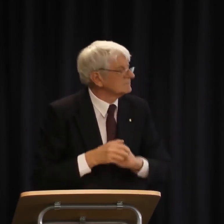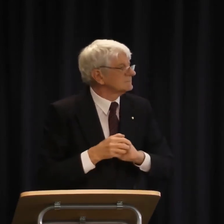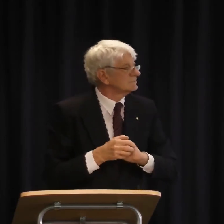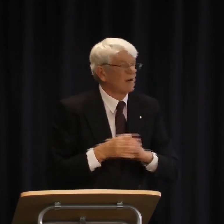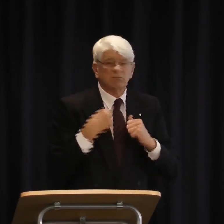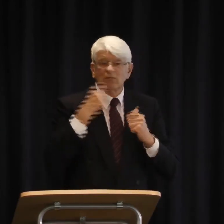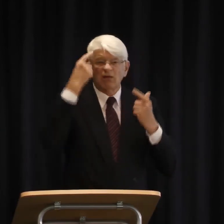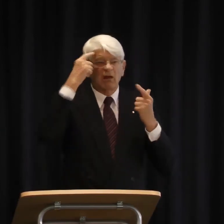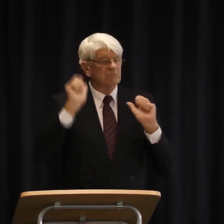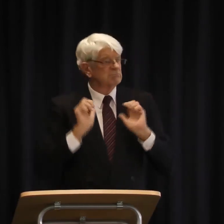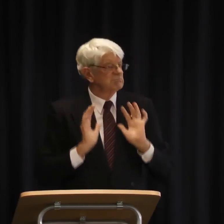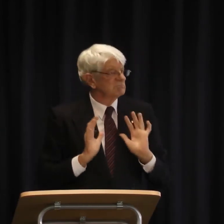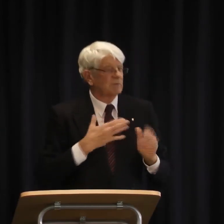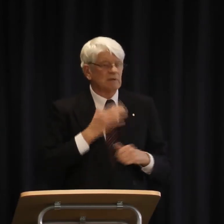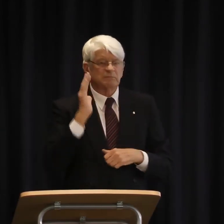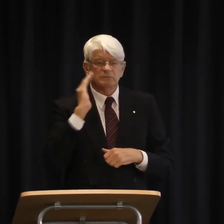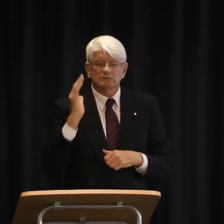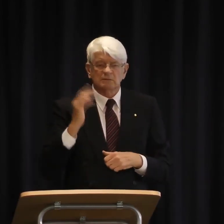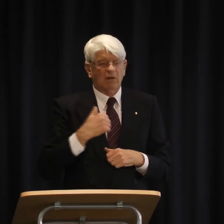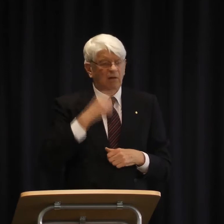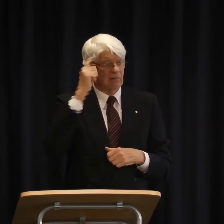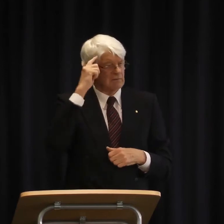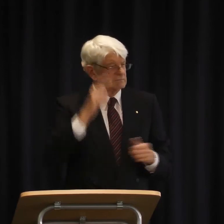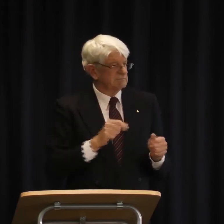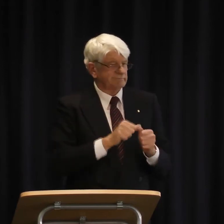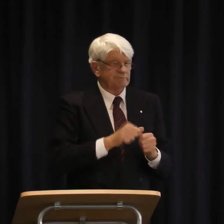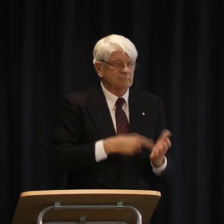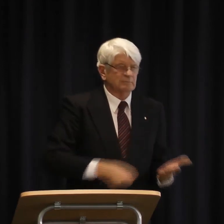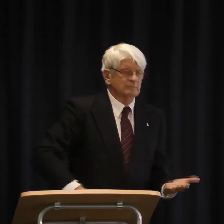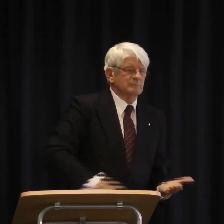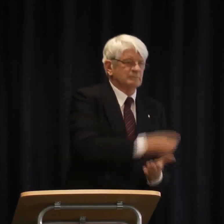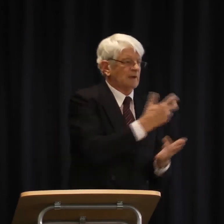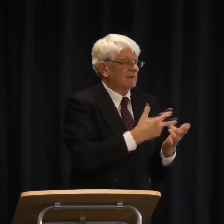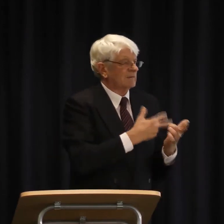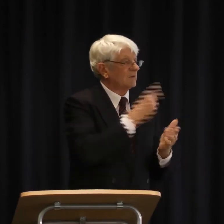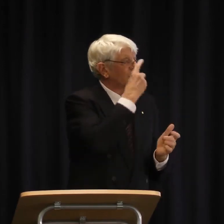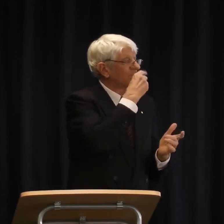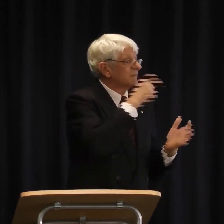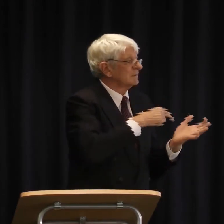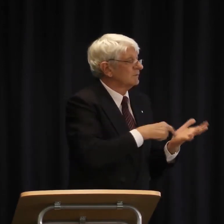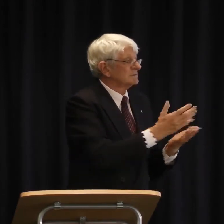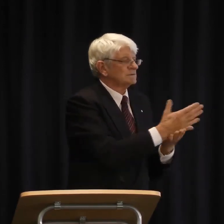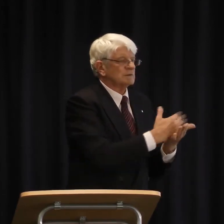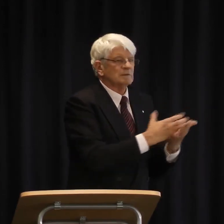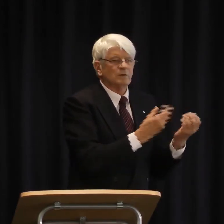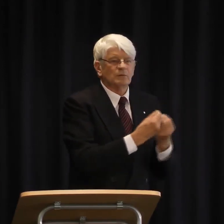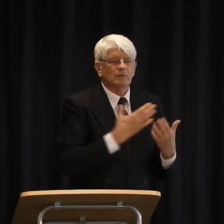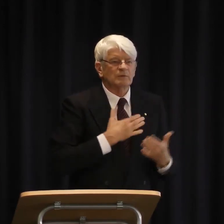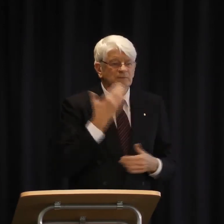and create their own legacy in the same way that John has. So with those words, I'd like to hand